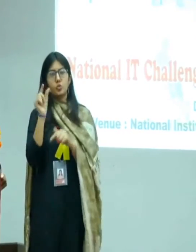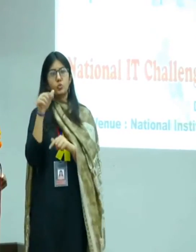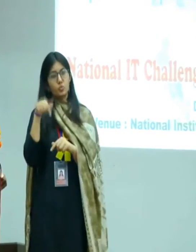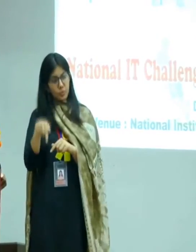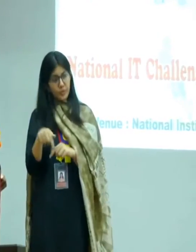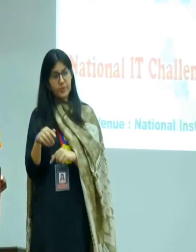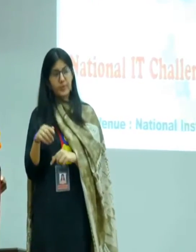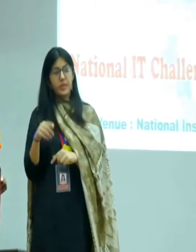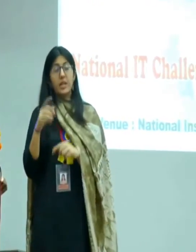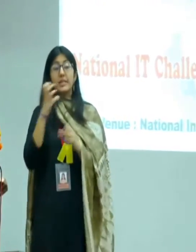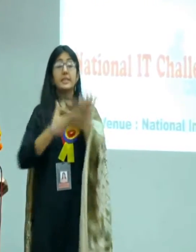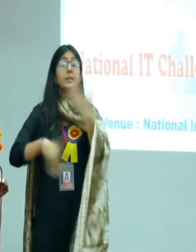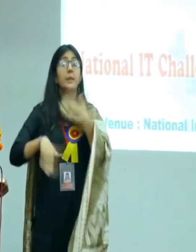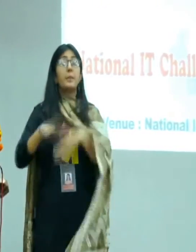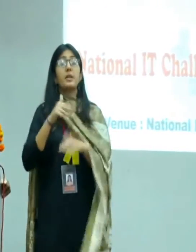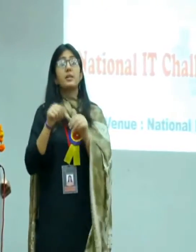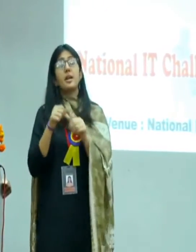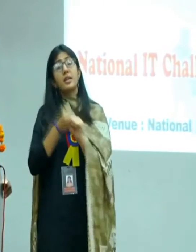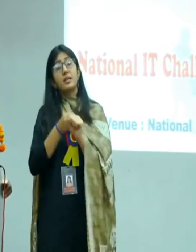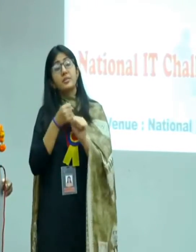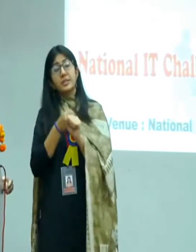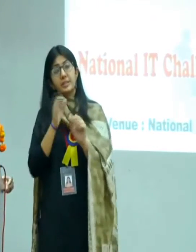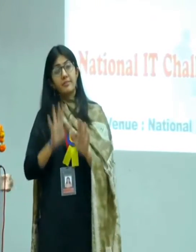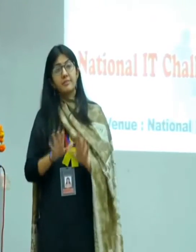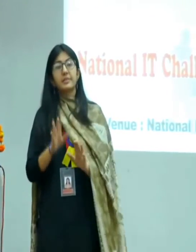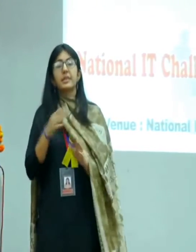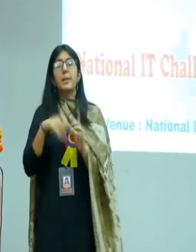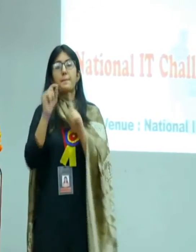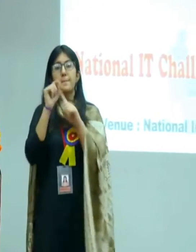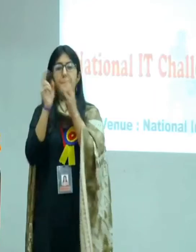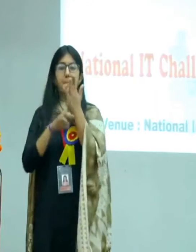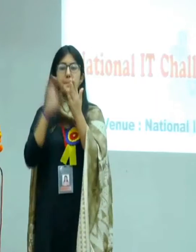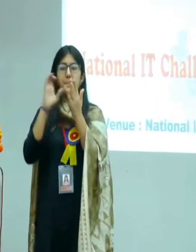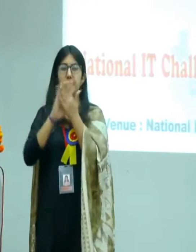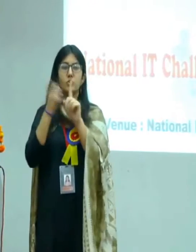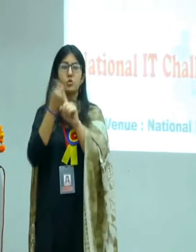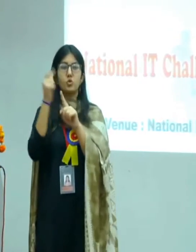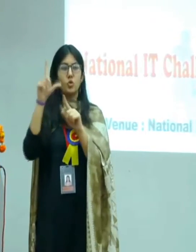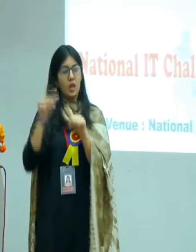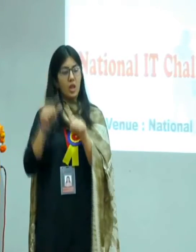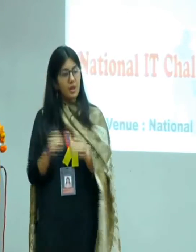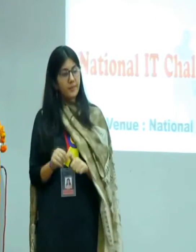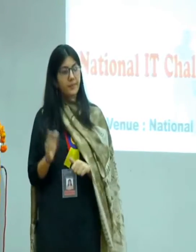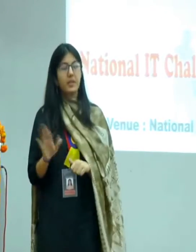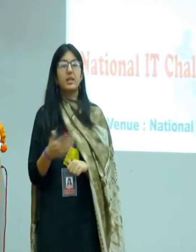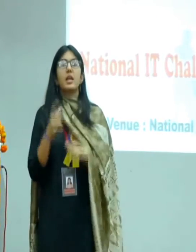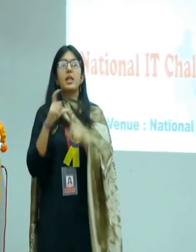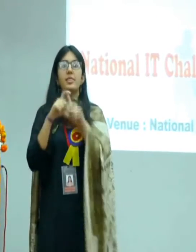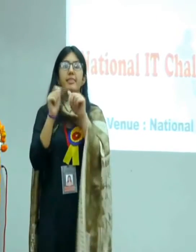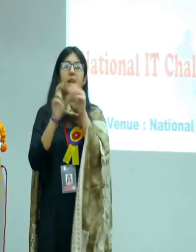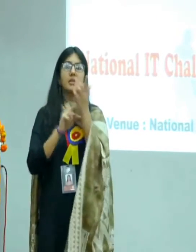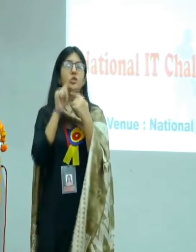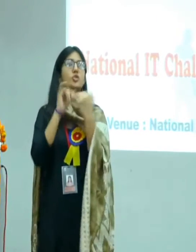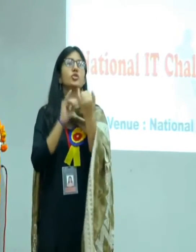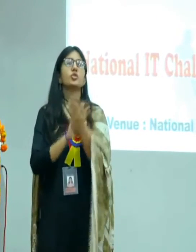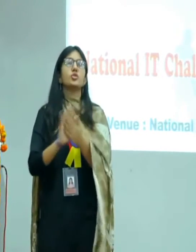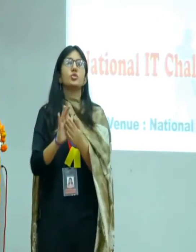Right Activist, Panchkula, and Mr. Danish Mahajan, General Secretary of Radio Udan.